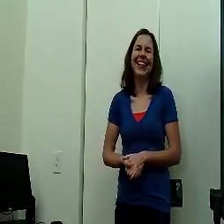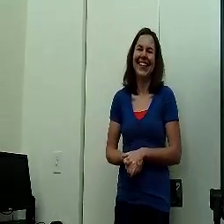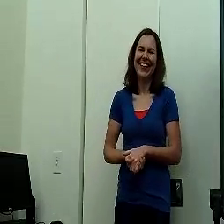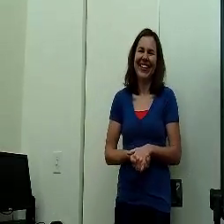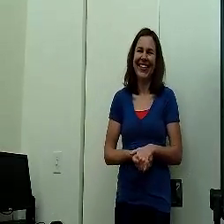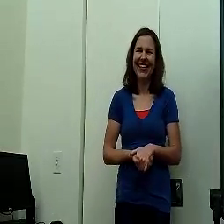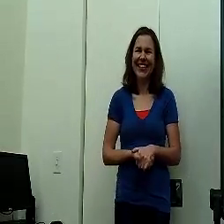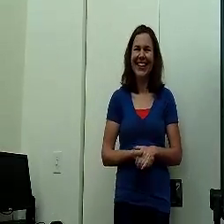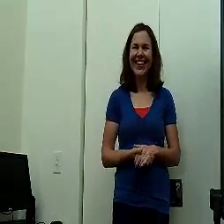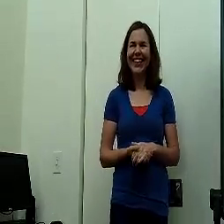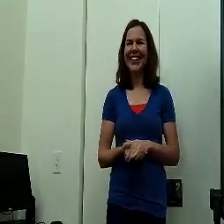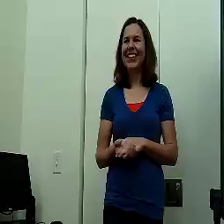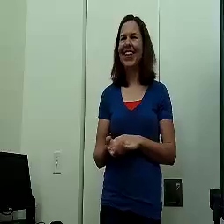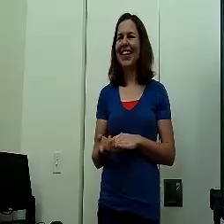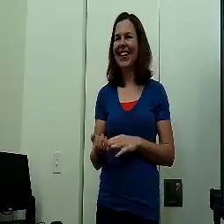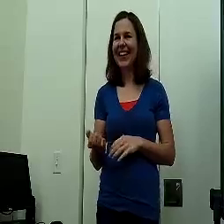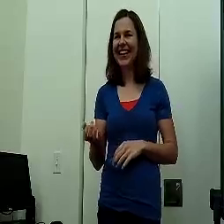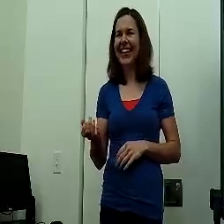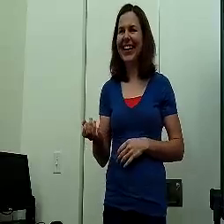Wait, hold on. I'm gonna mime stuff.